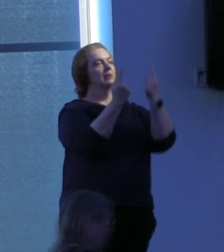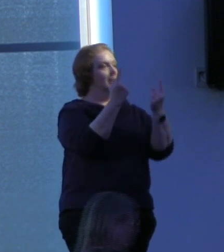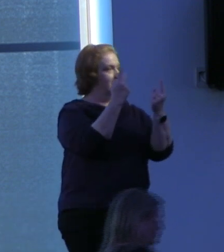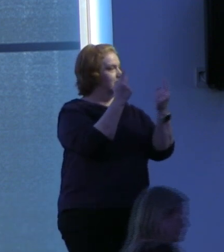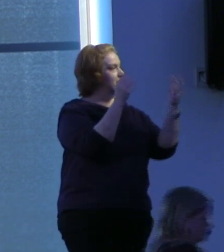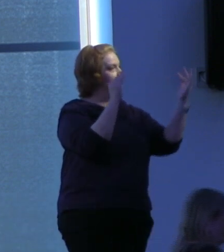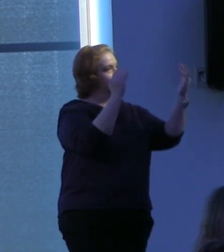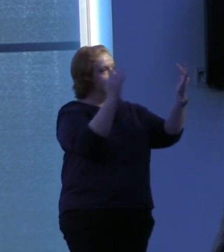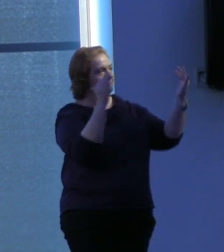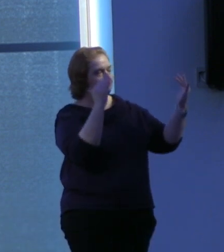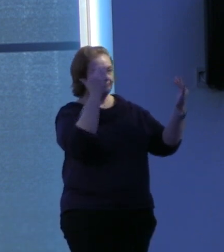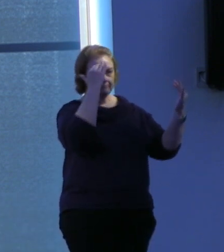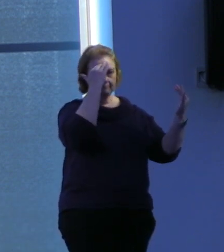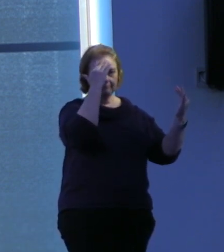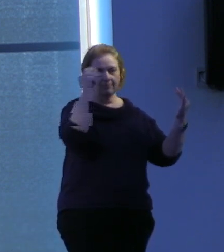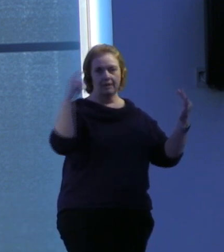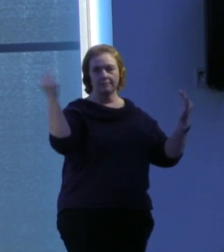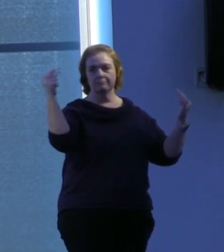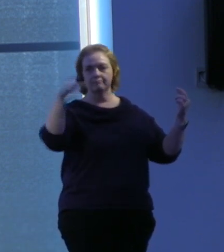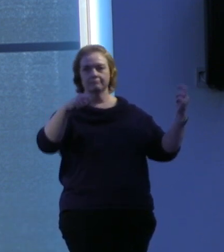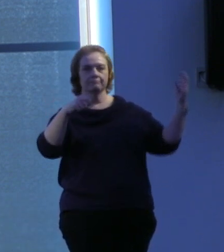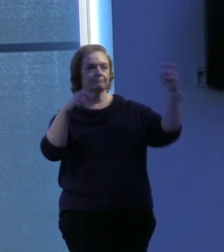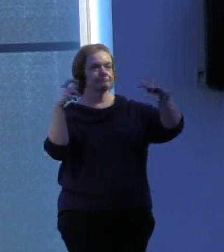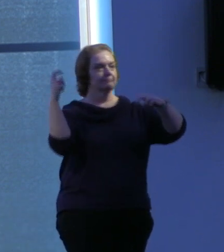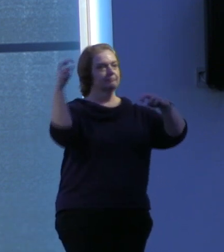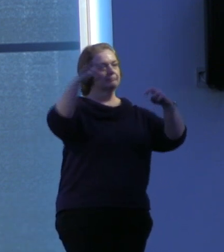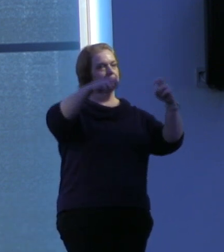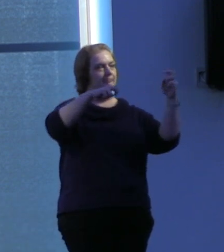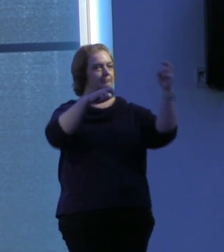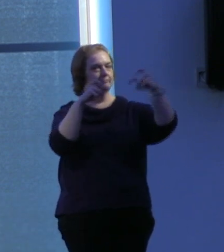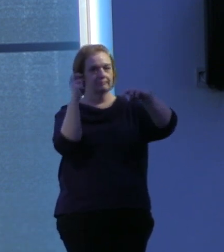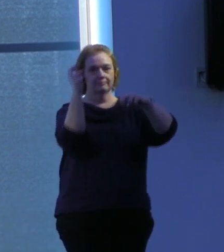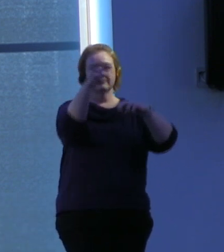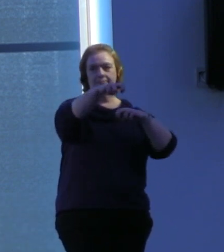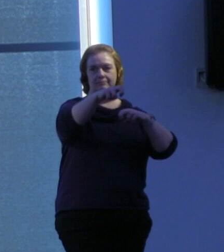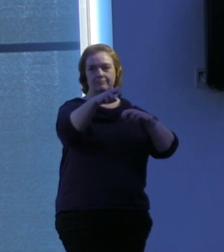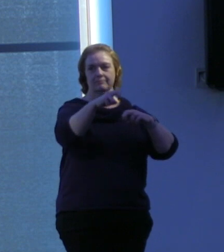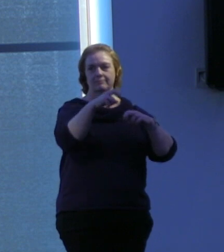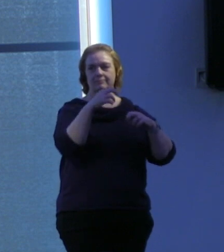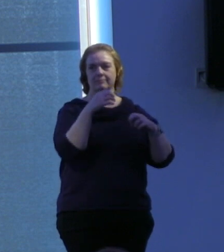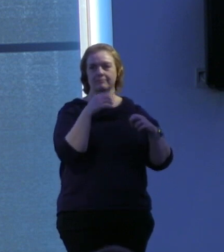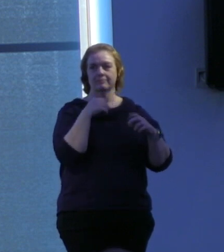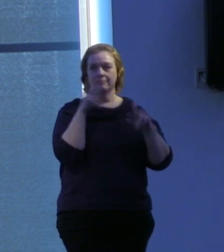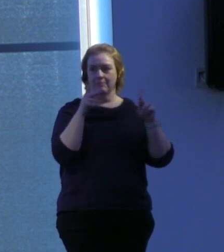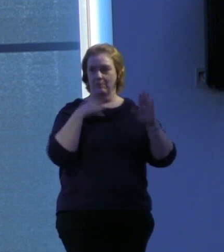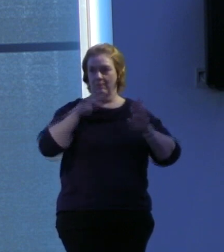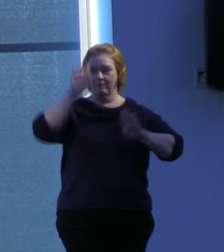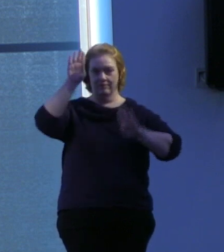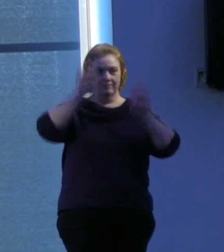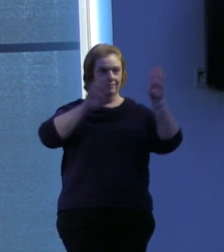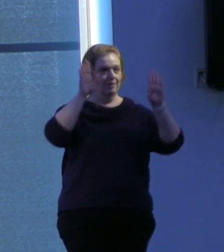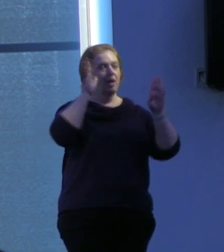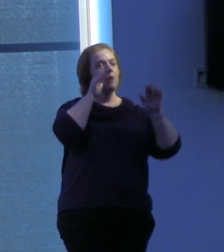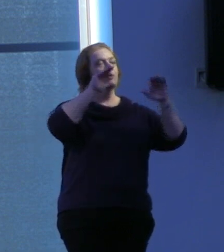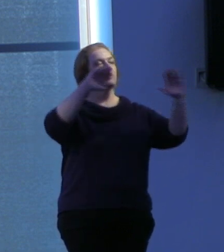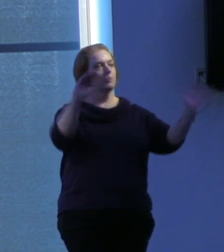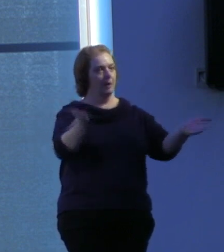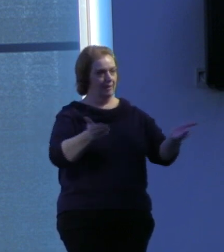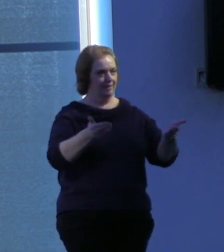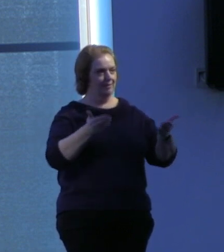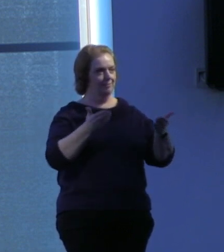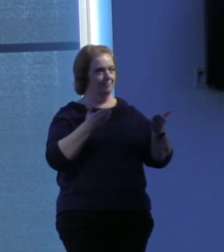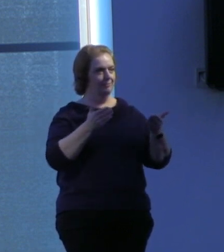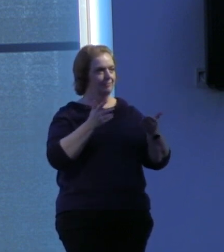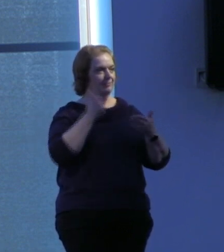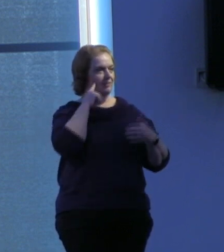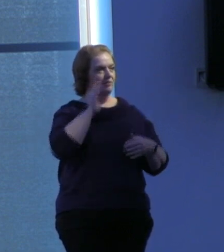the side or standing and you would like to be seated at a table? These folks with their hands up will welcome you to